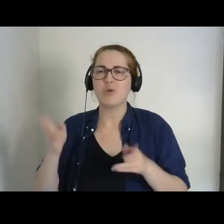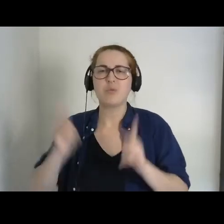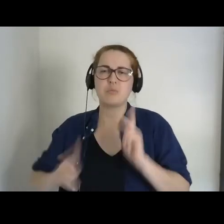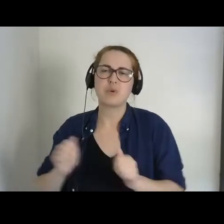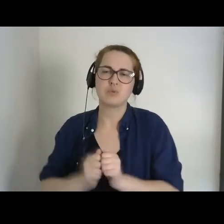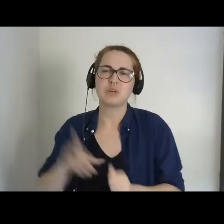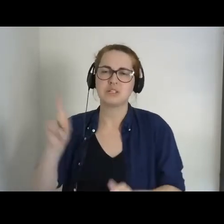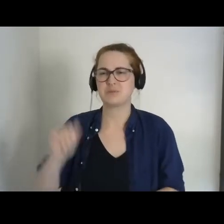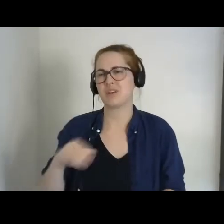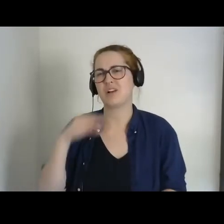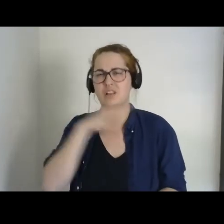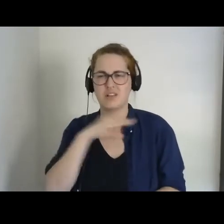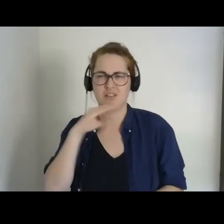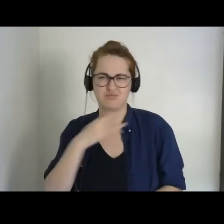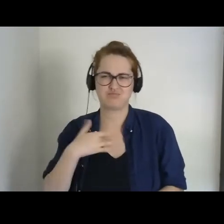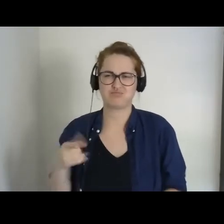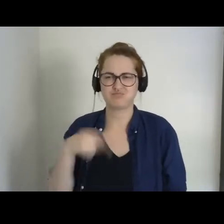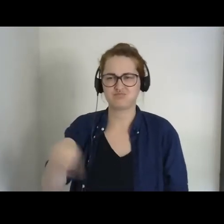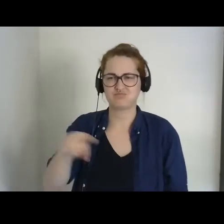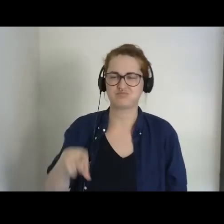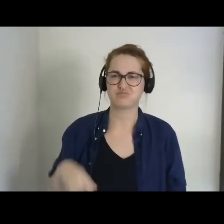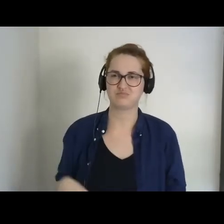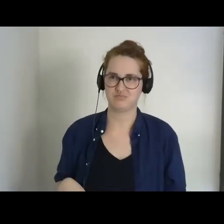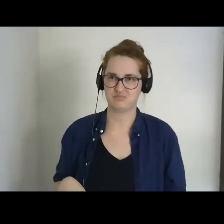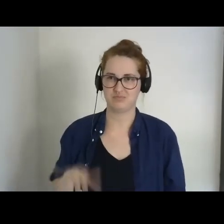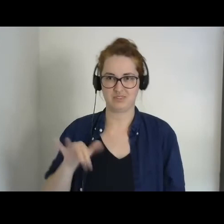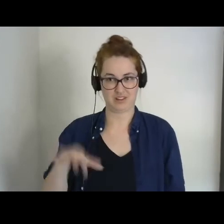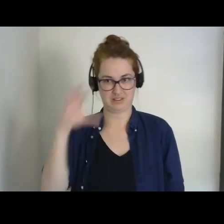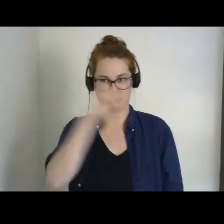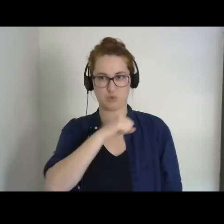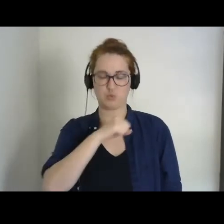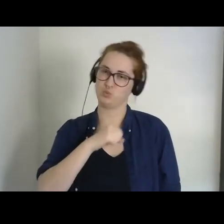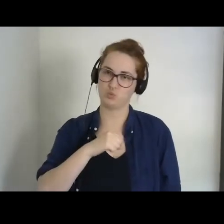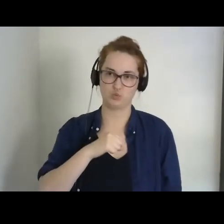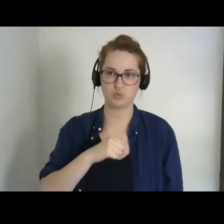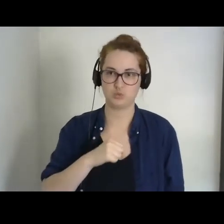to tell the truth, these kinds of and how these assumptions play out at the